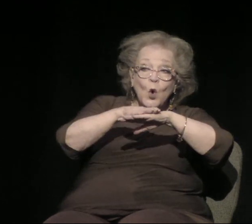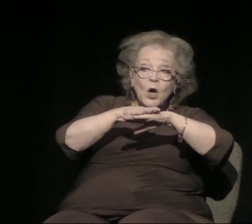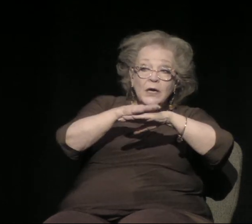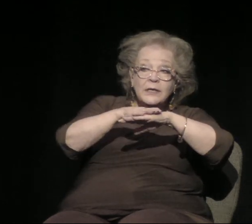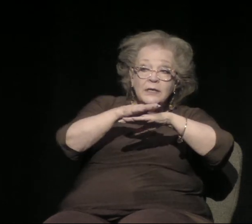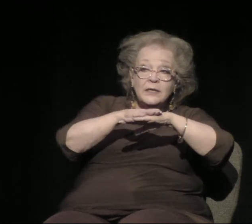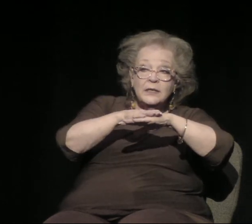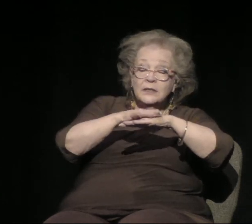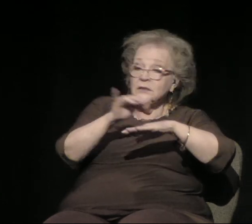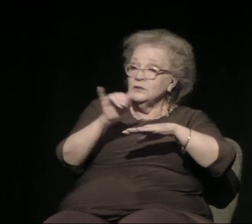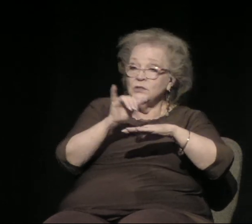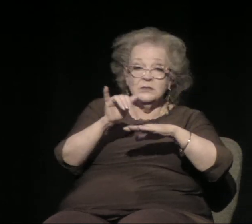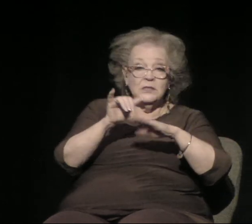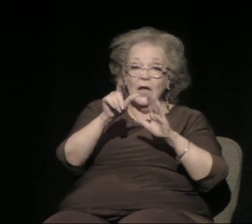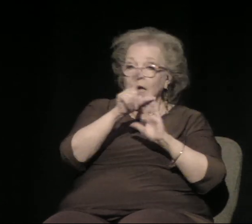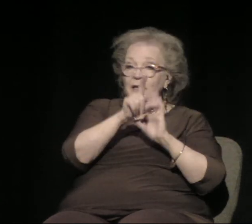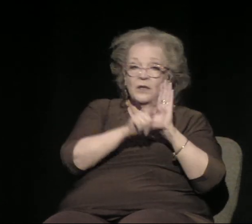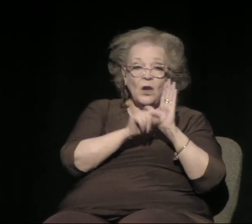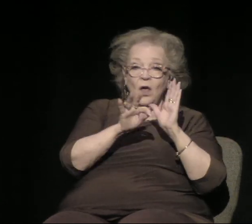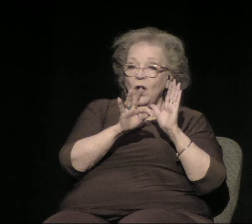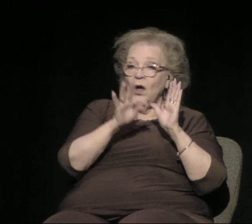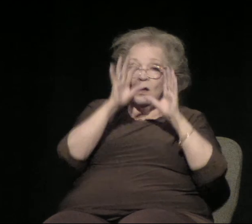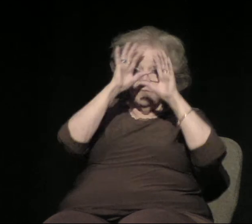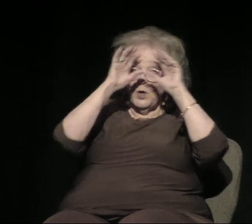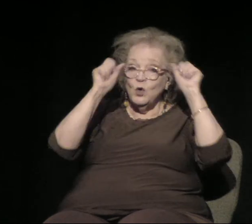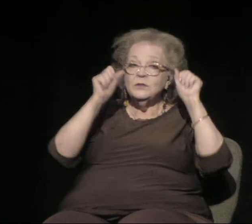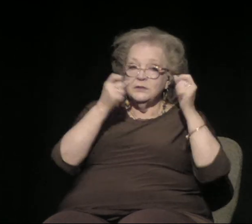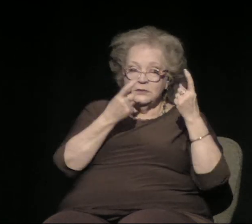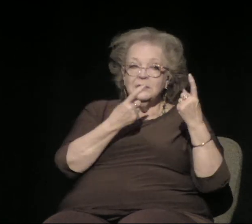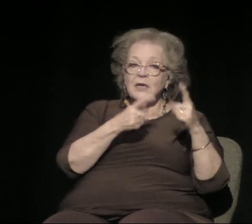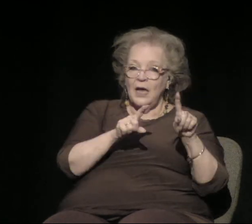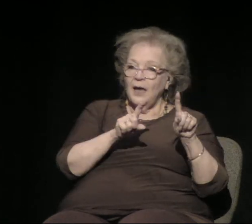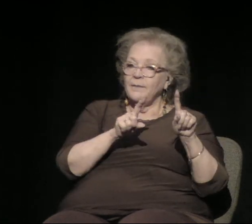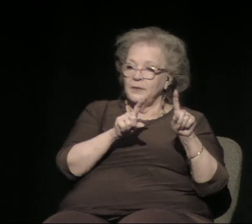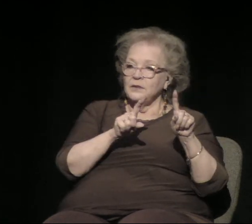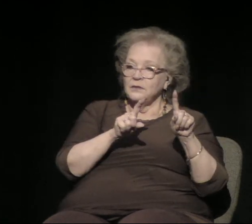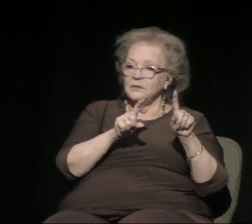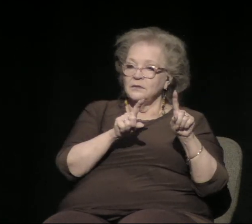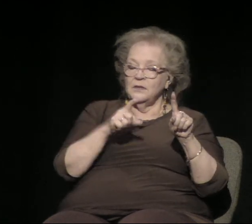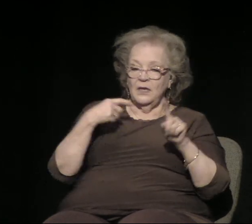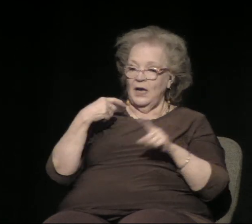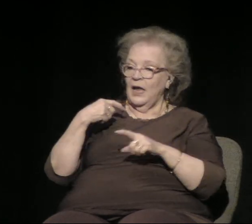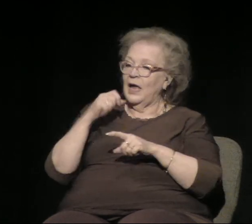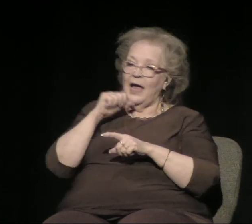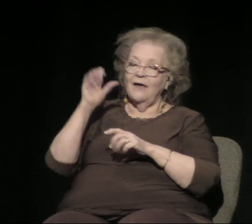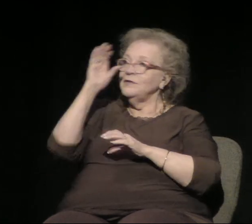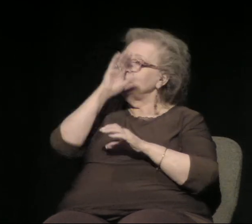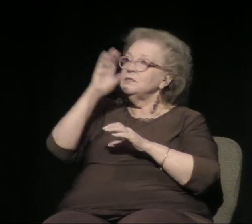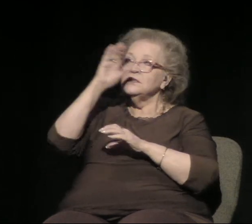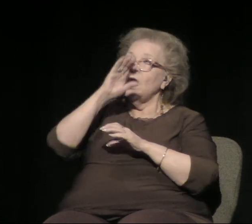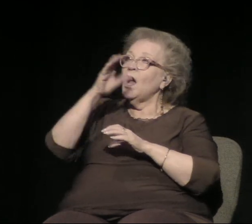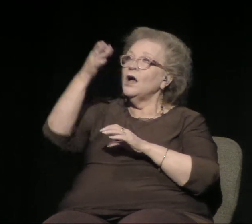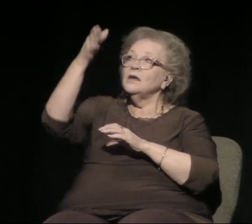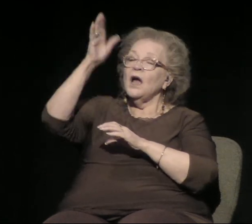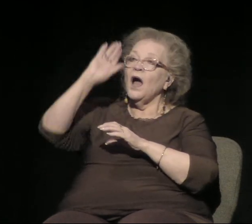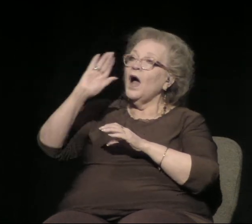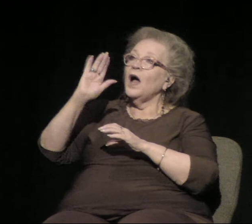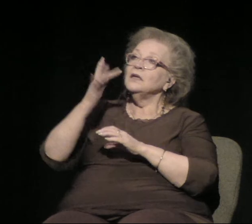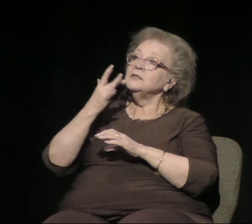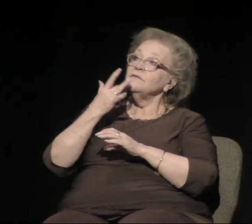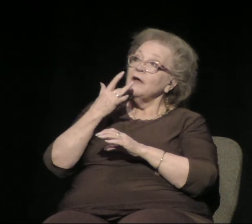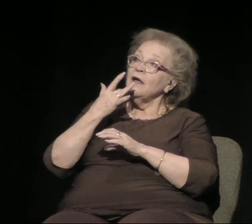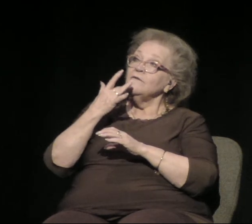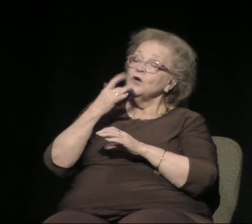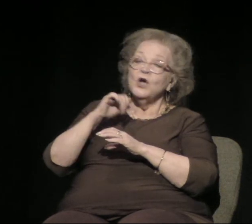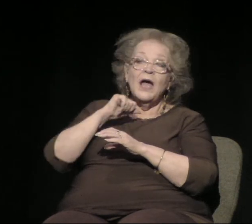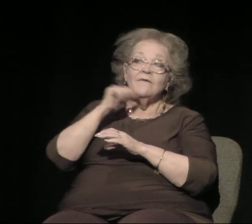was written in the law of Moses, all this disaster has come on us. Yet we have not sought the favor of the Lord our God by